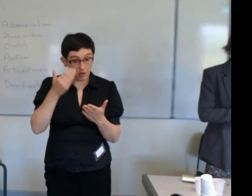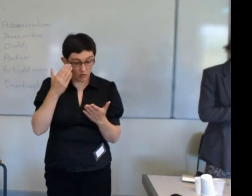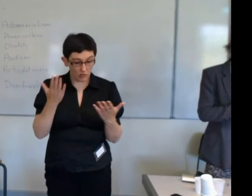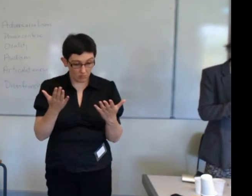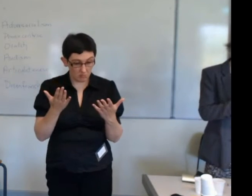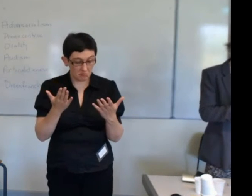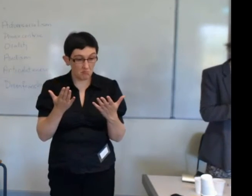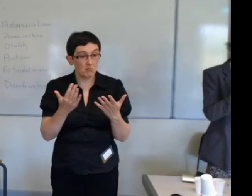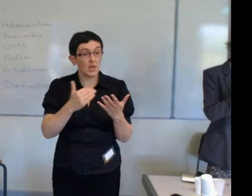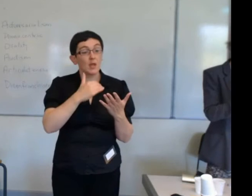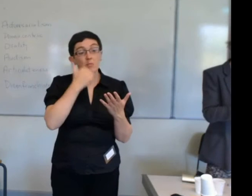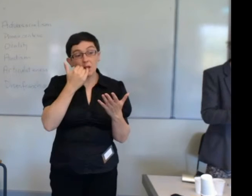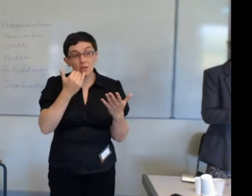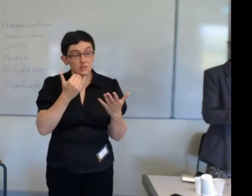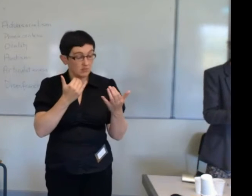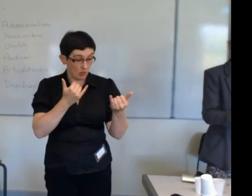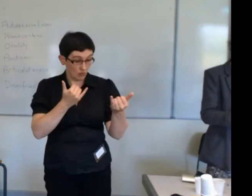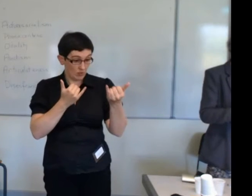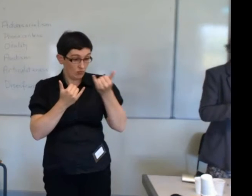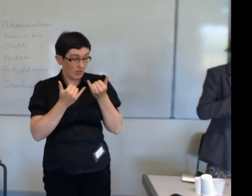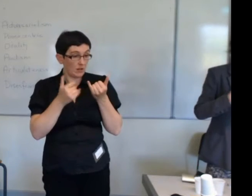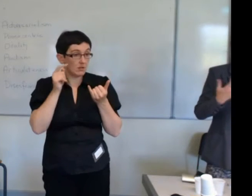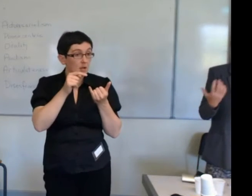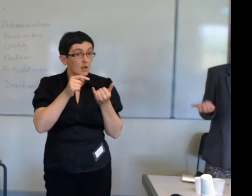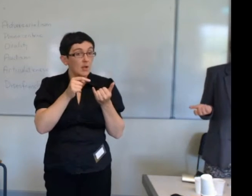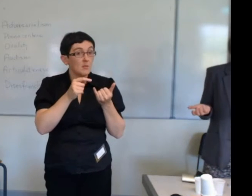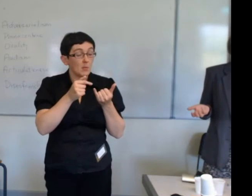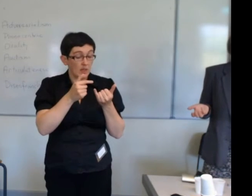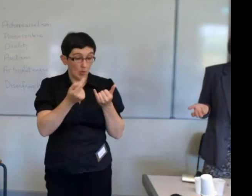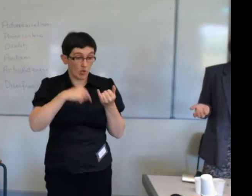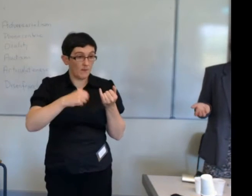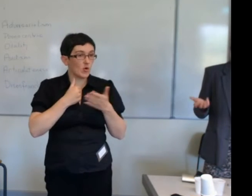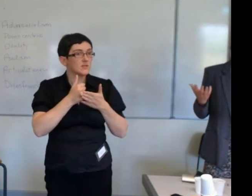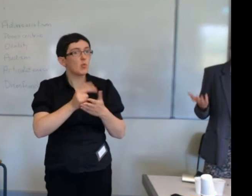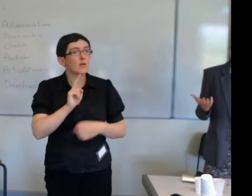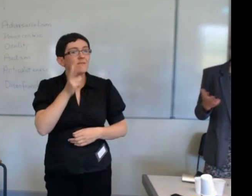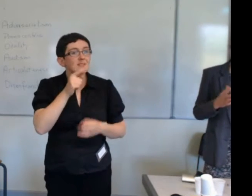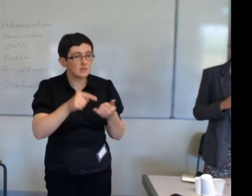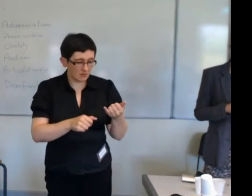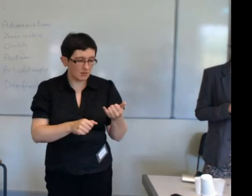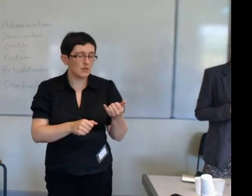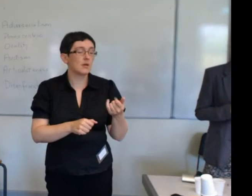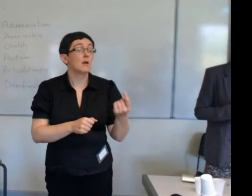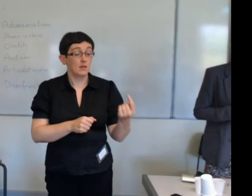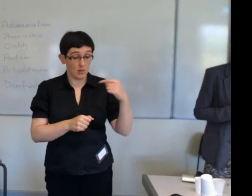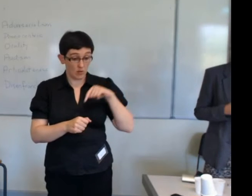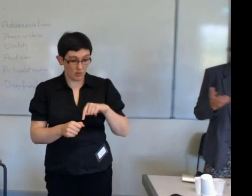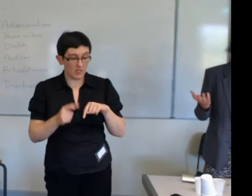was, because when somebody would ring our helpline, very often they would come for a support visit. we had had situations where a woman would come